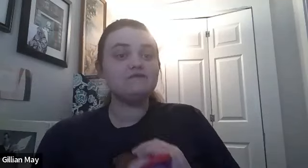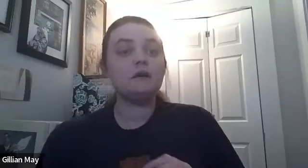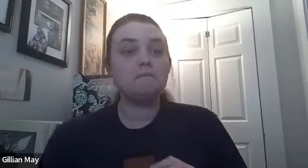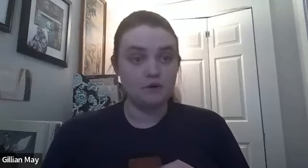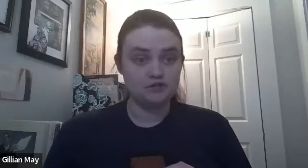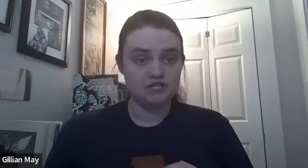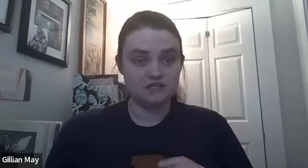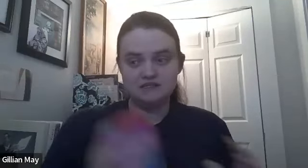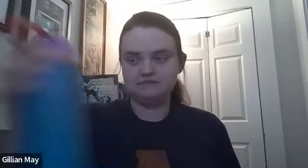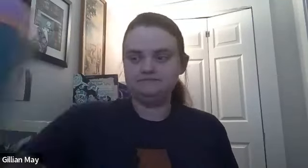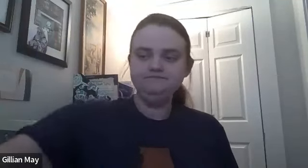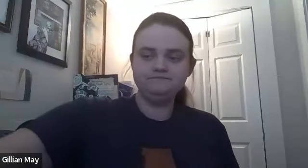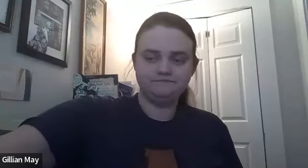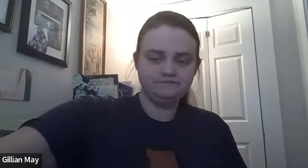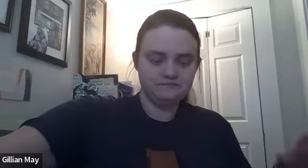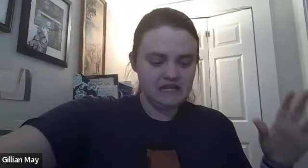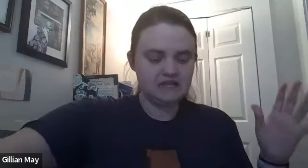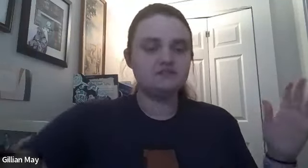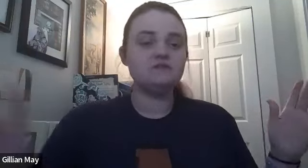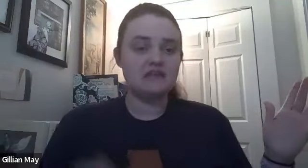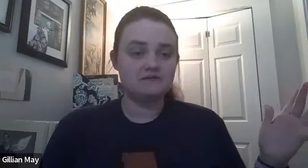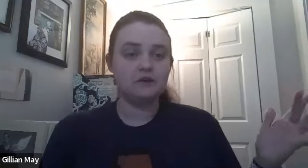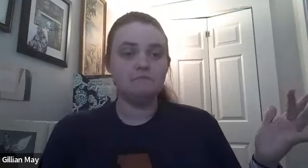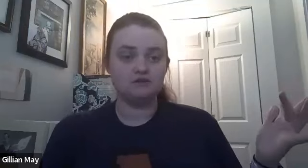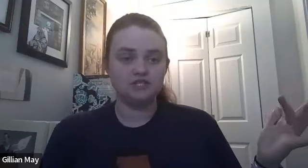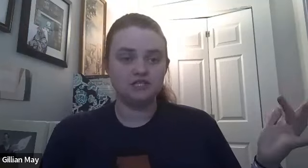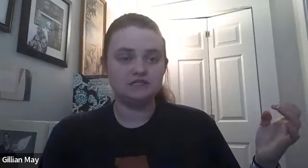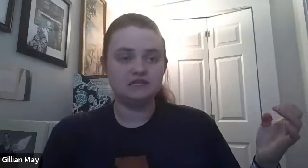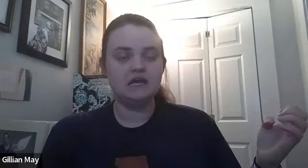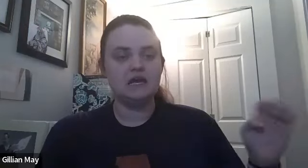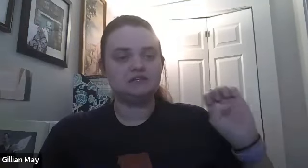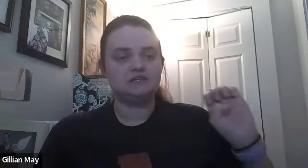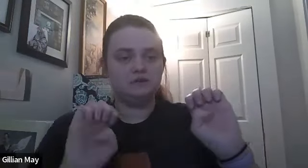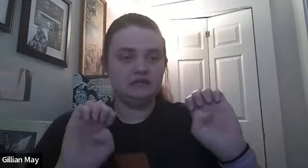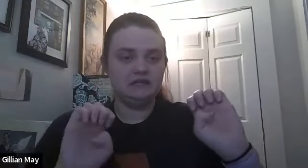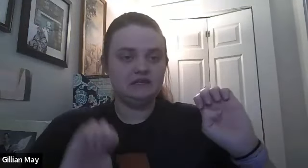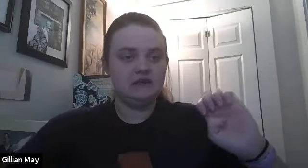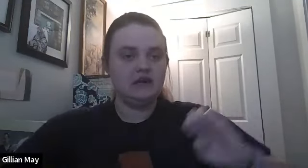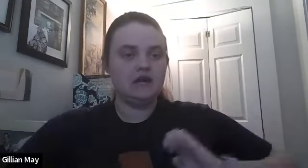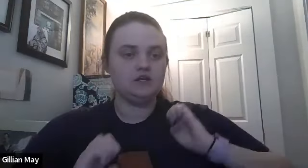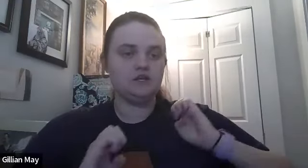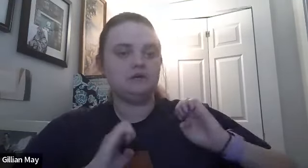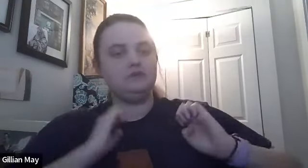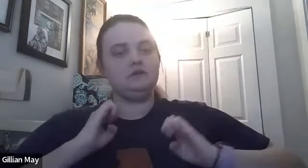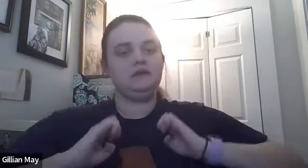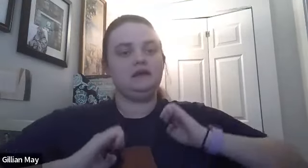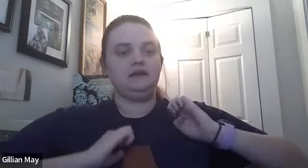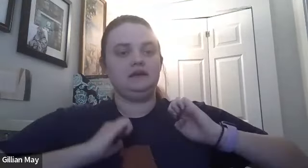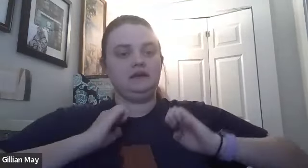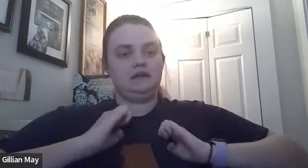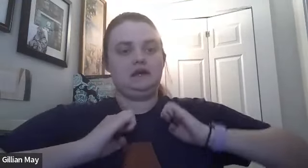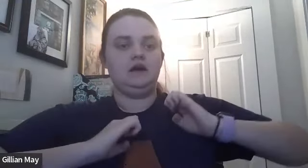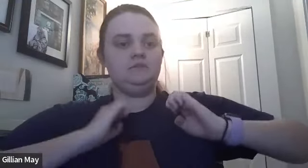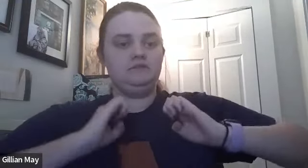for emotions. And so the sign for emotions is going to be an E, and you're going to put them like up,